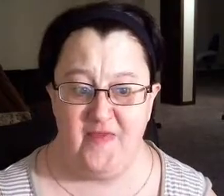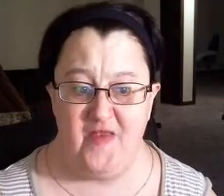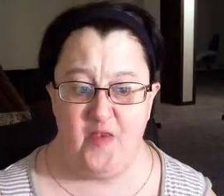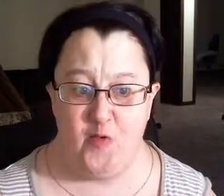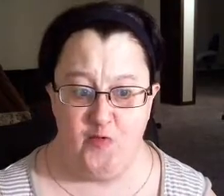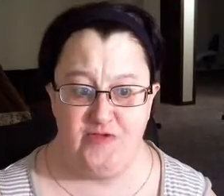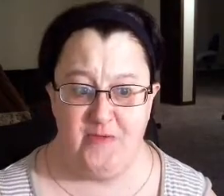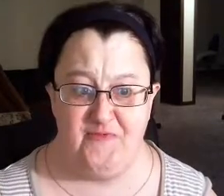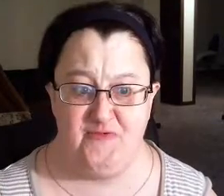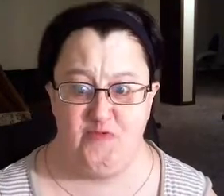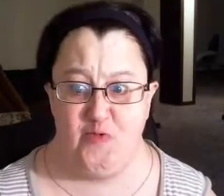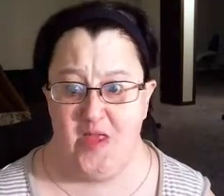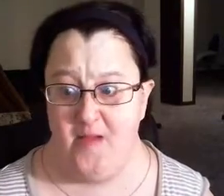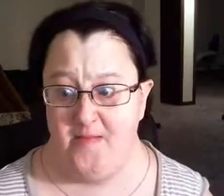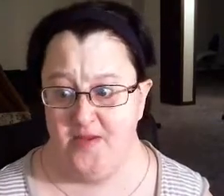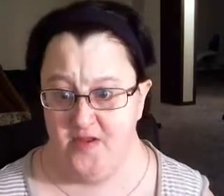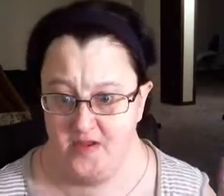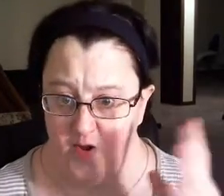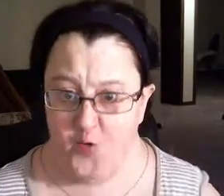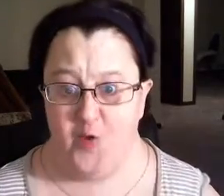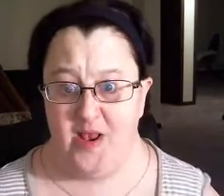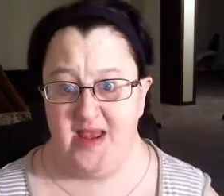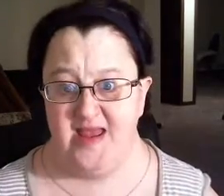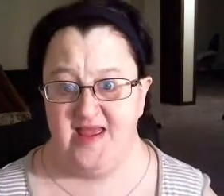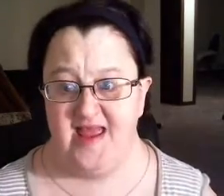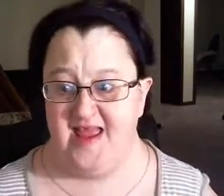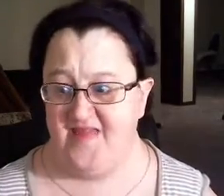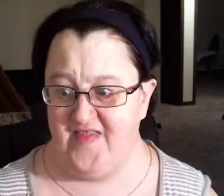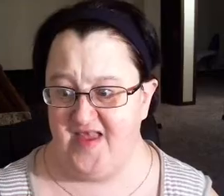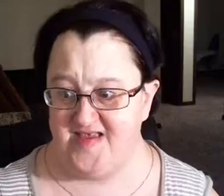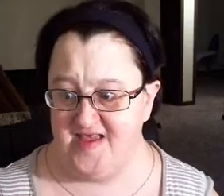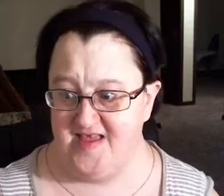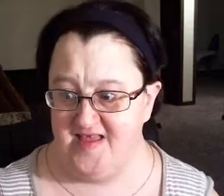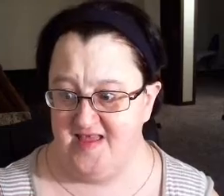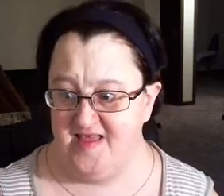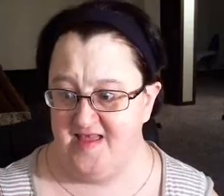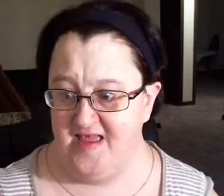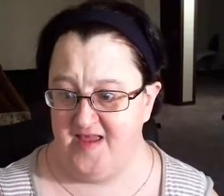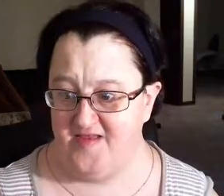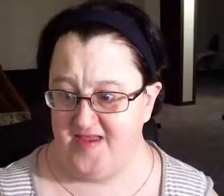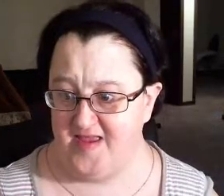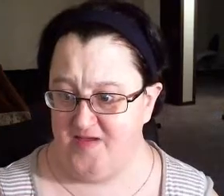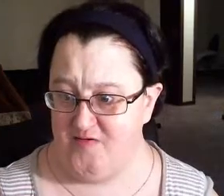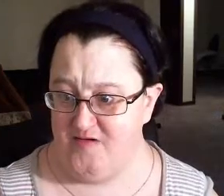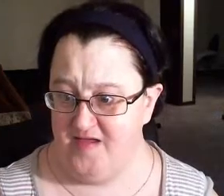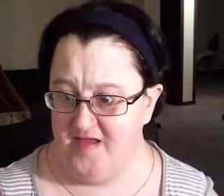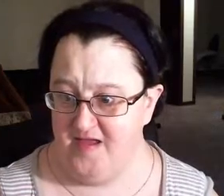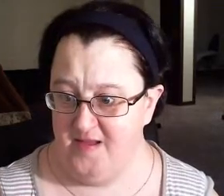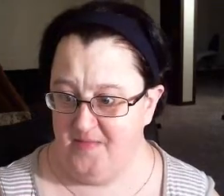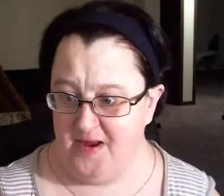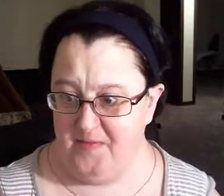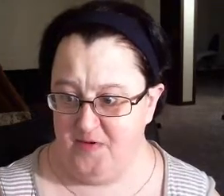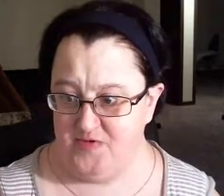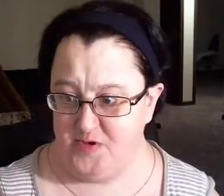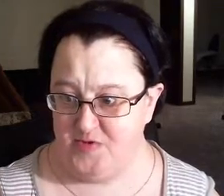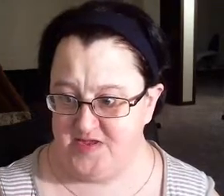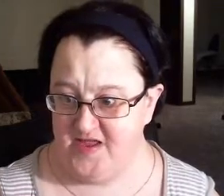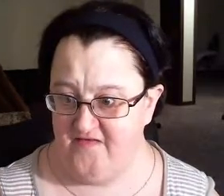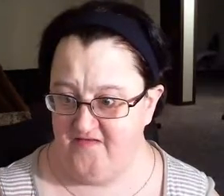that the core temperatures will come quickly and that's uh yeah my computer's doing stuff